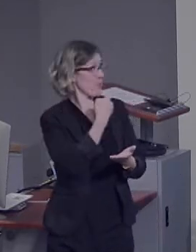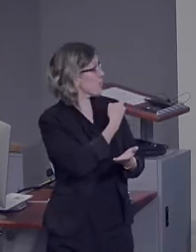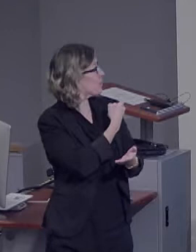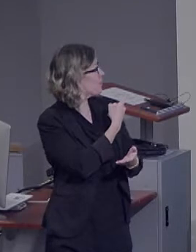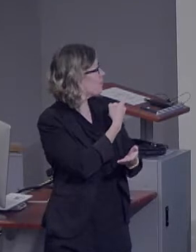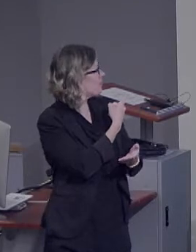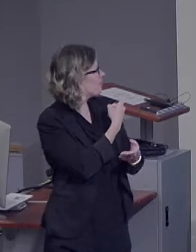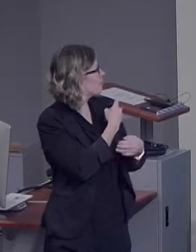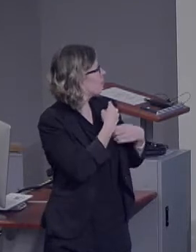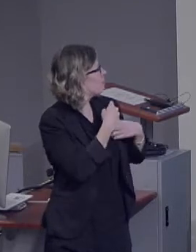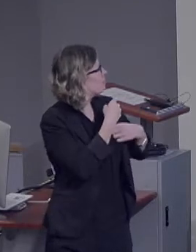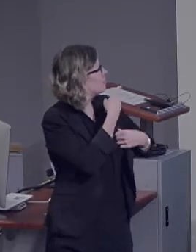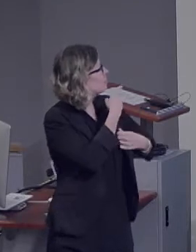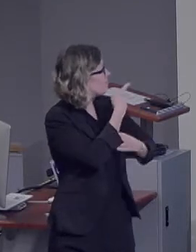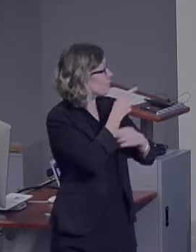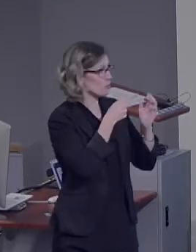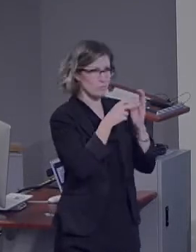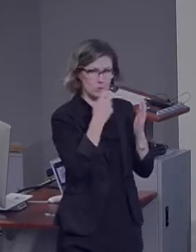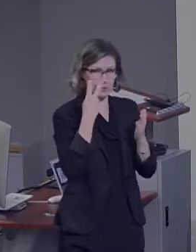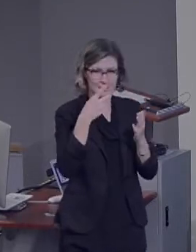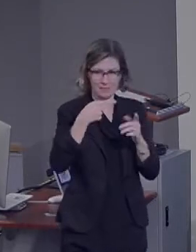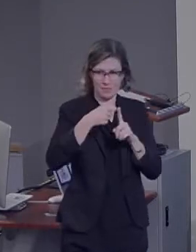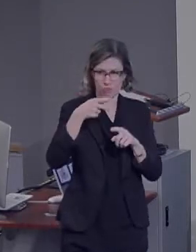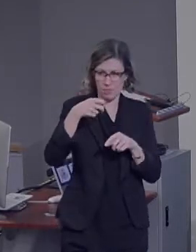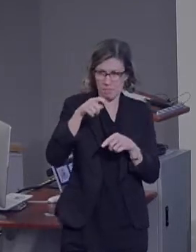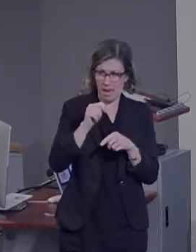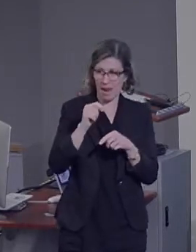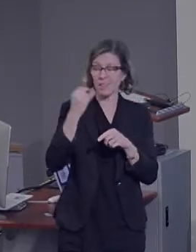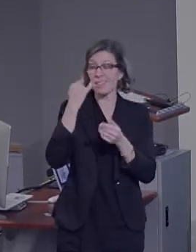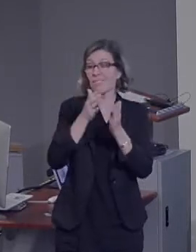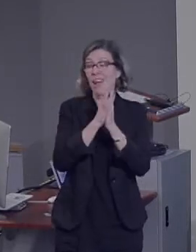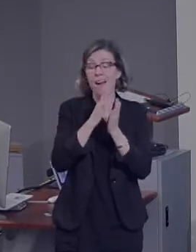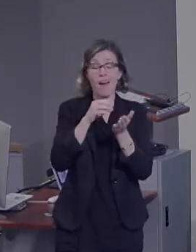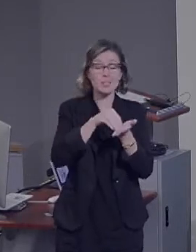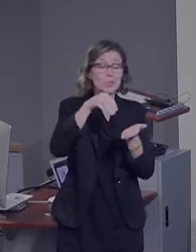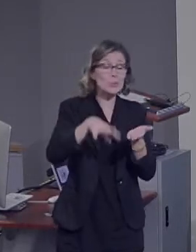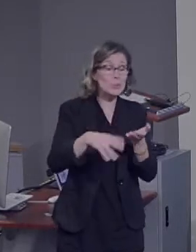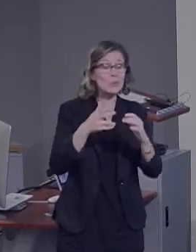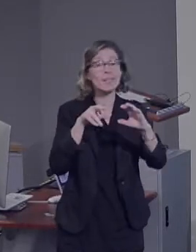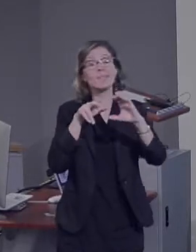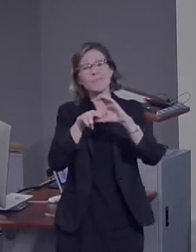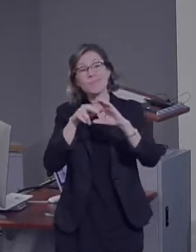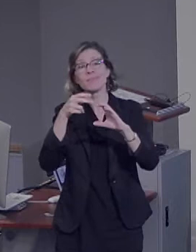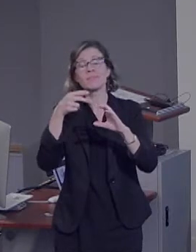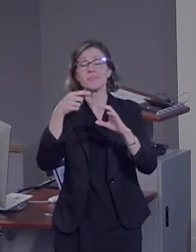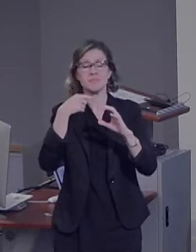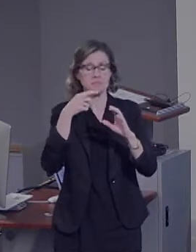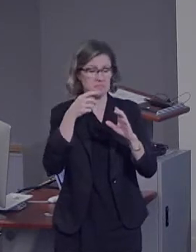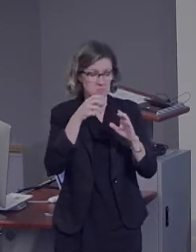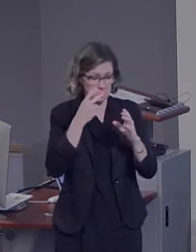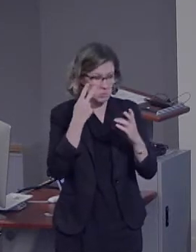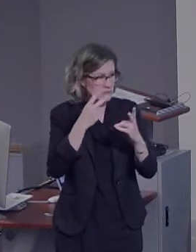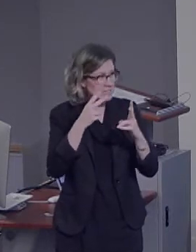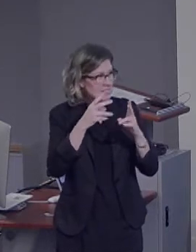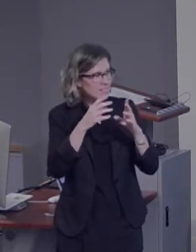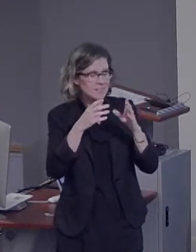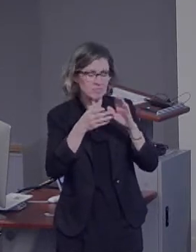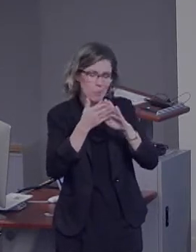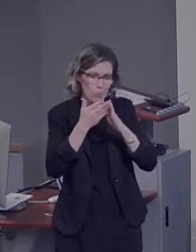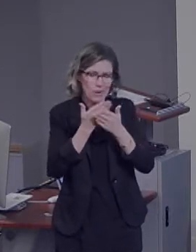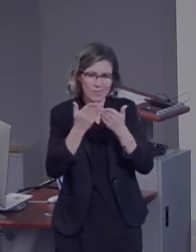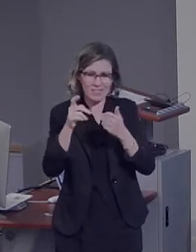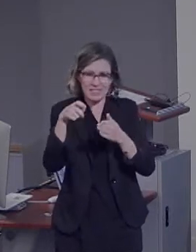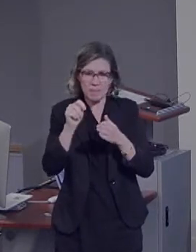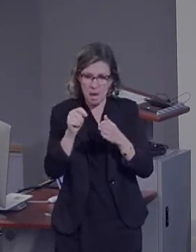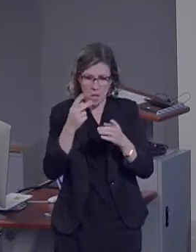that also in humans, if you put the student inside the scanner, and in front of him you do movement, you break things, and so on, you